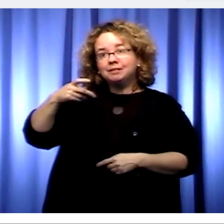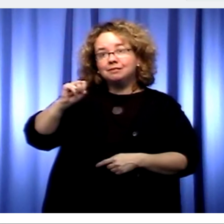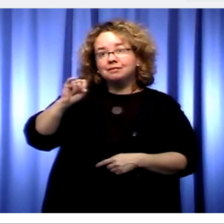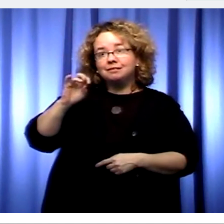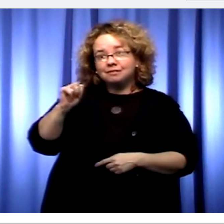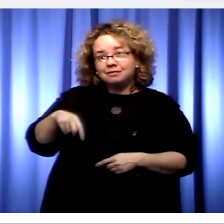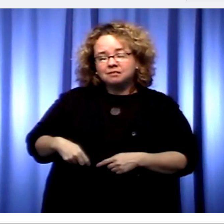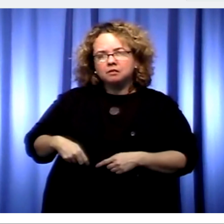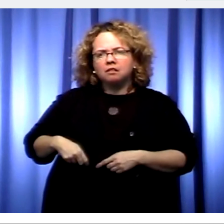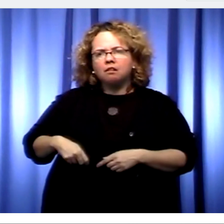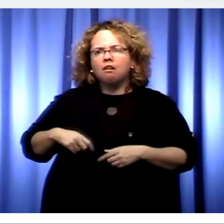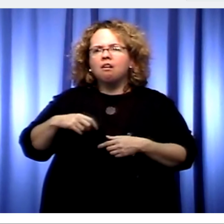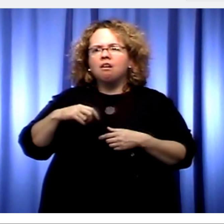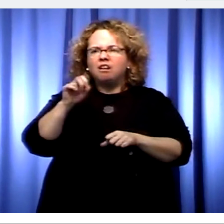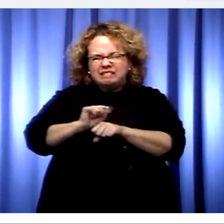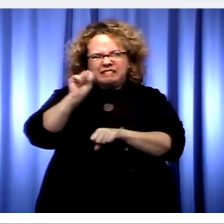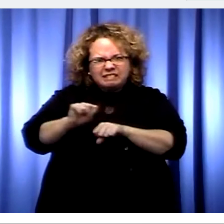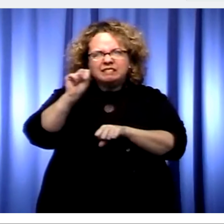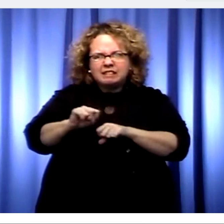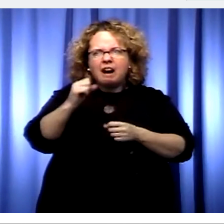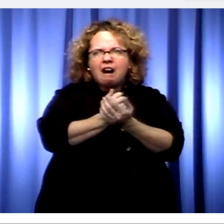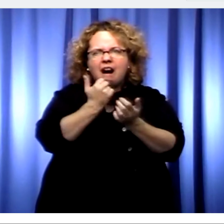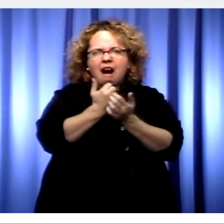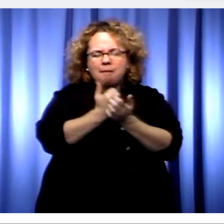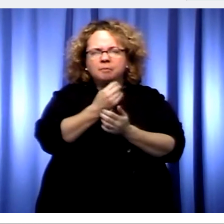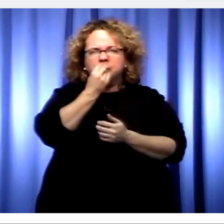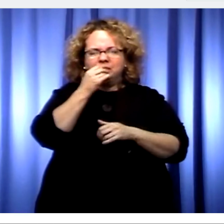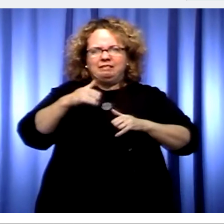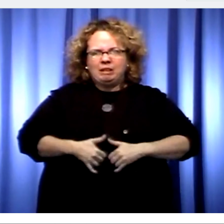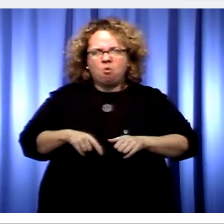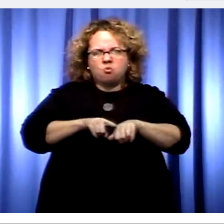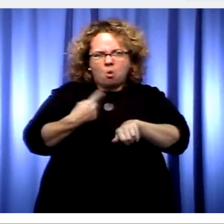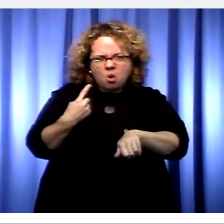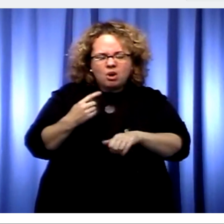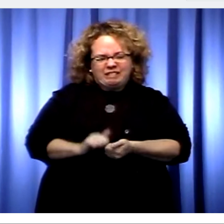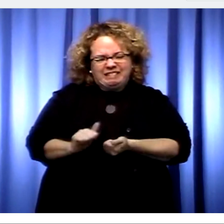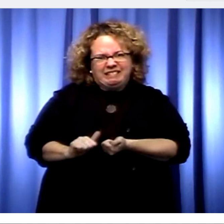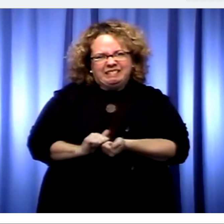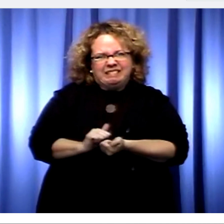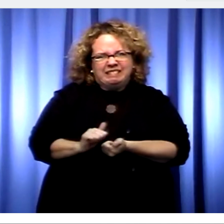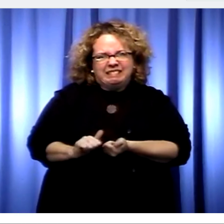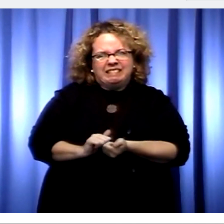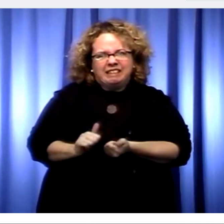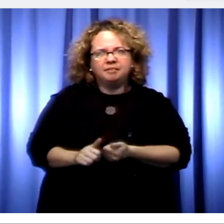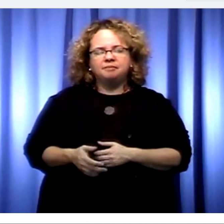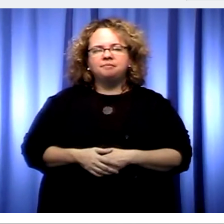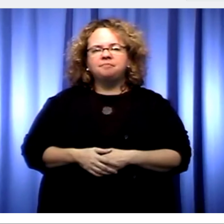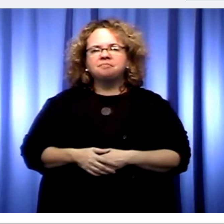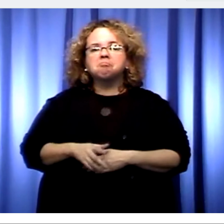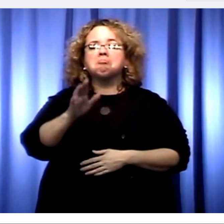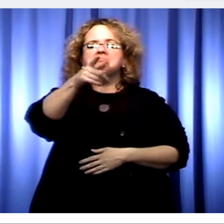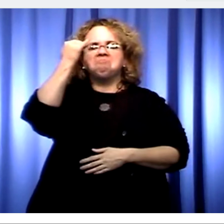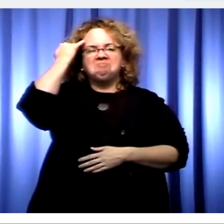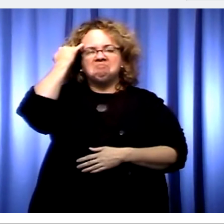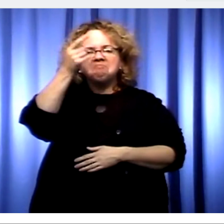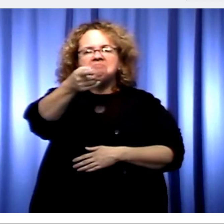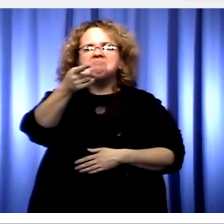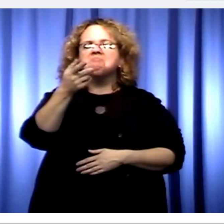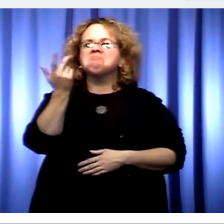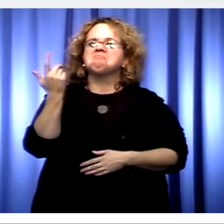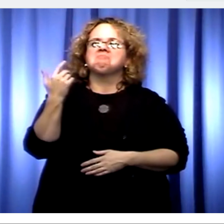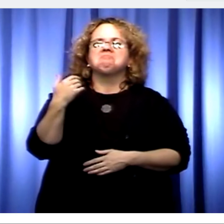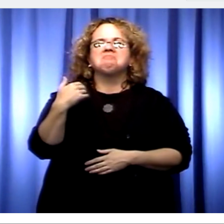So your proteins are broken down here by these enzymes, and they're broken down a lot. So if you eat a food that have a lot of proteins